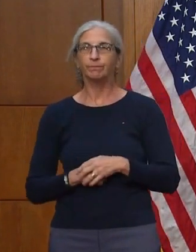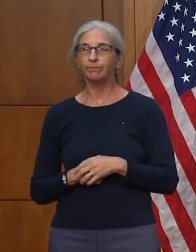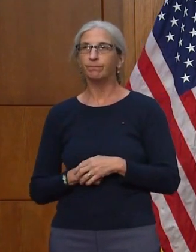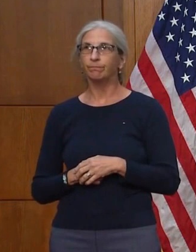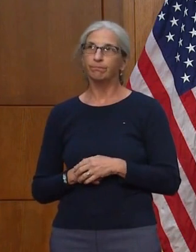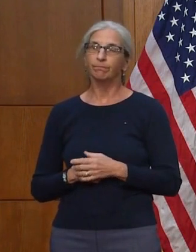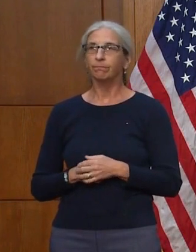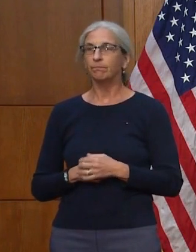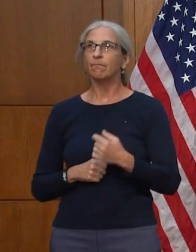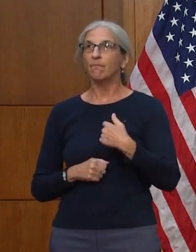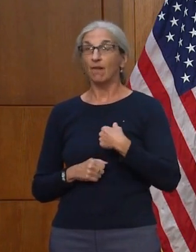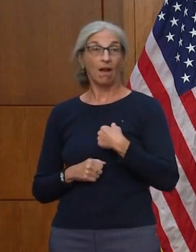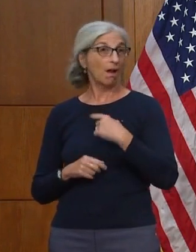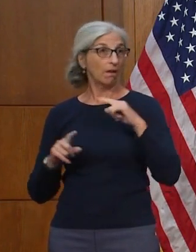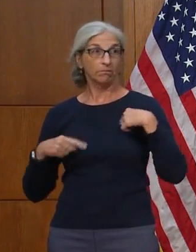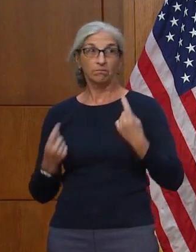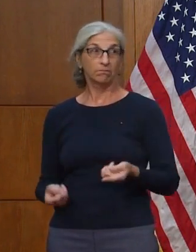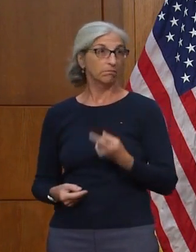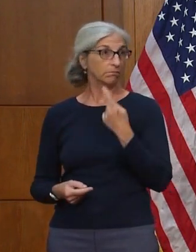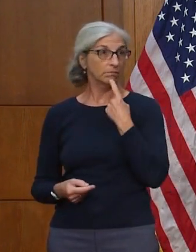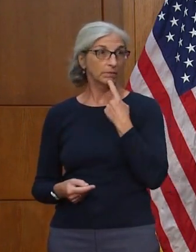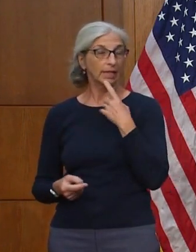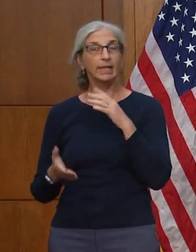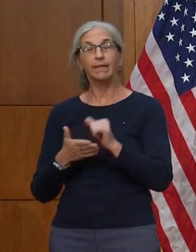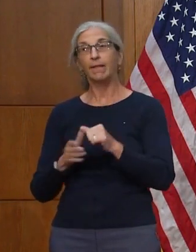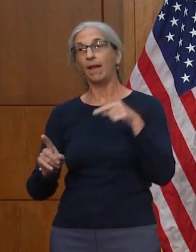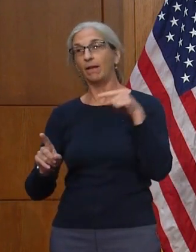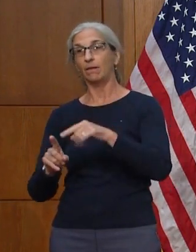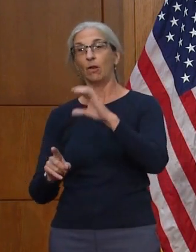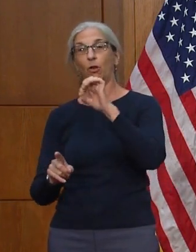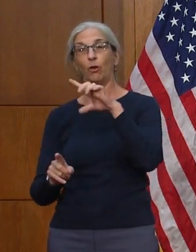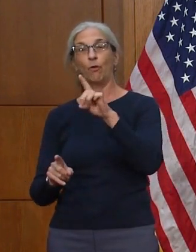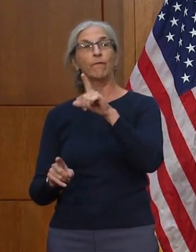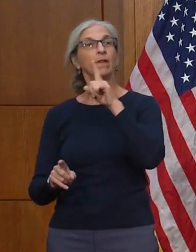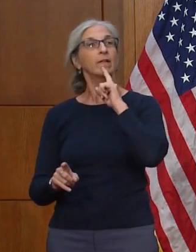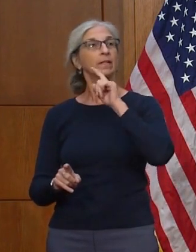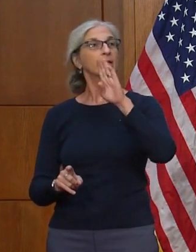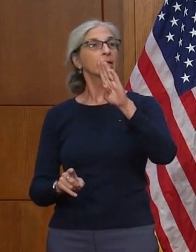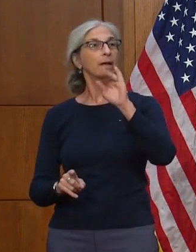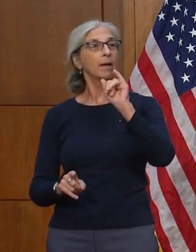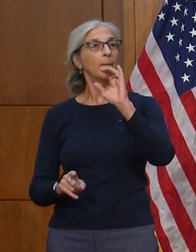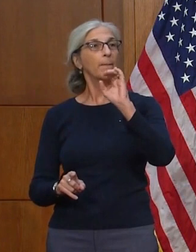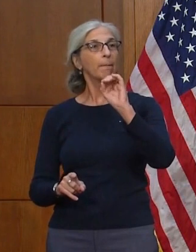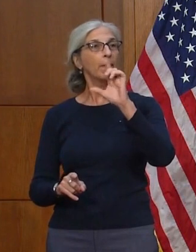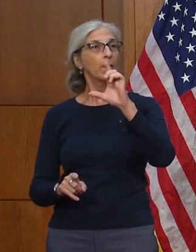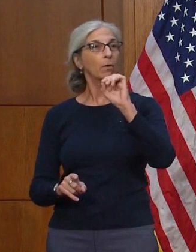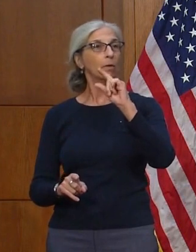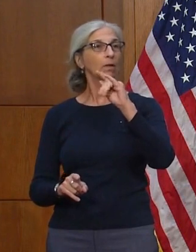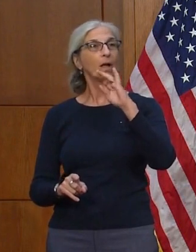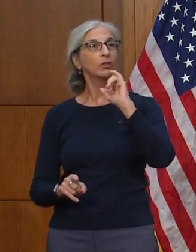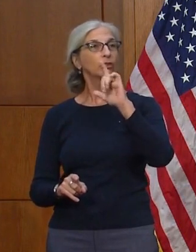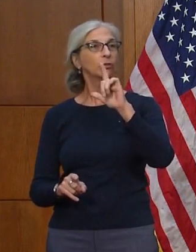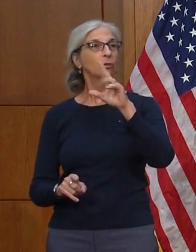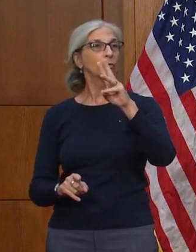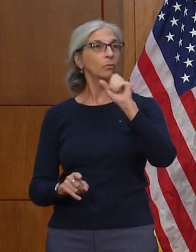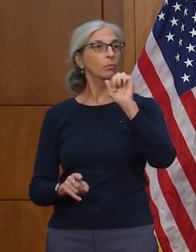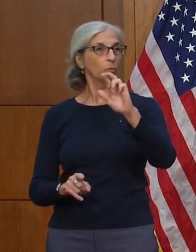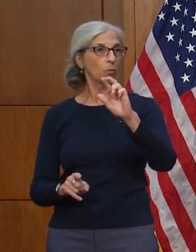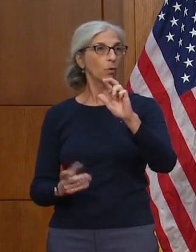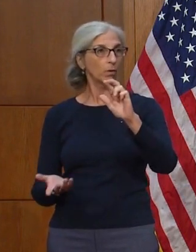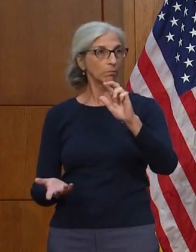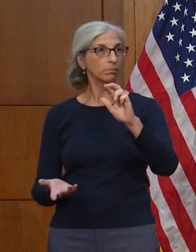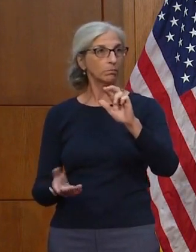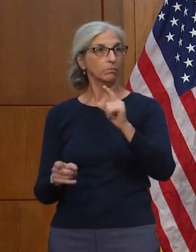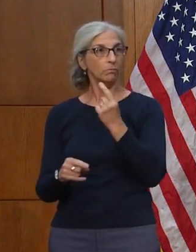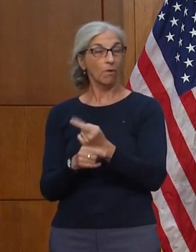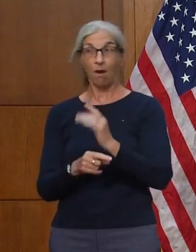along that we are fighting a biological war. Our first case in Virginia